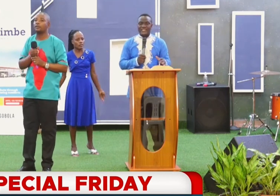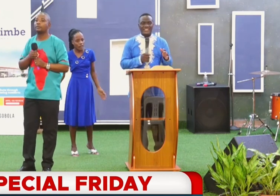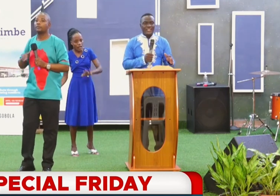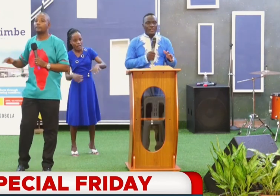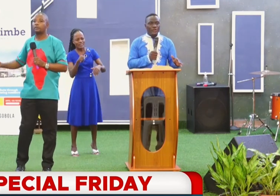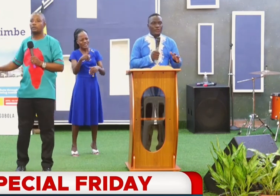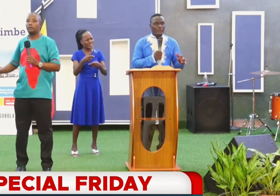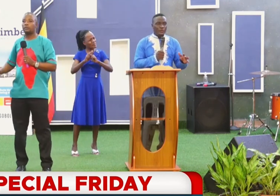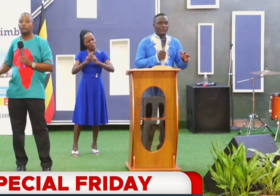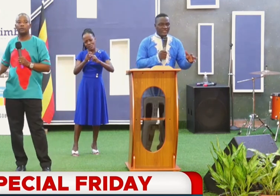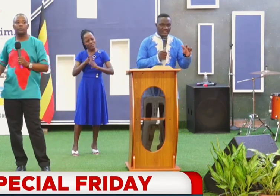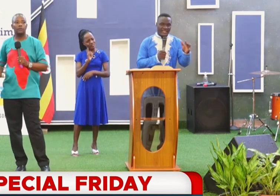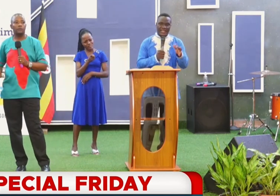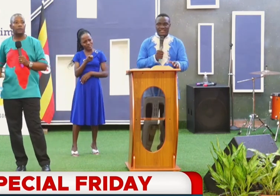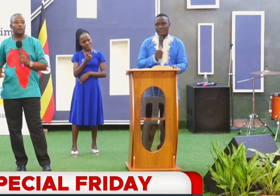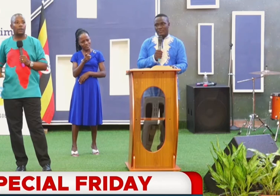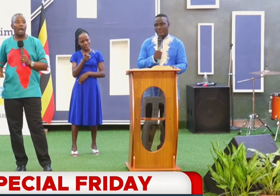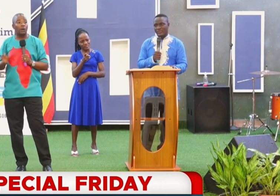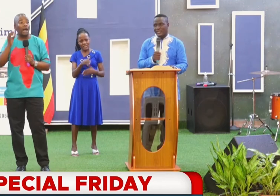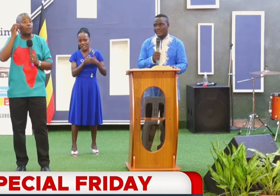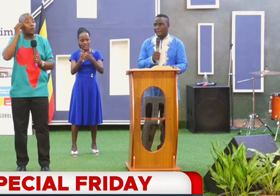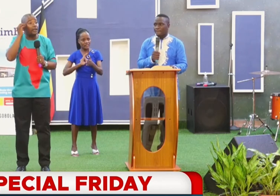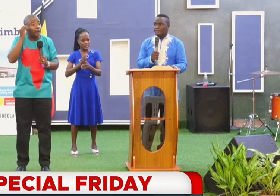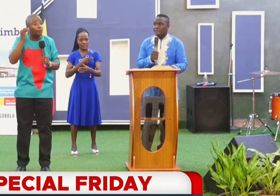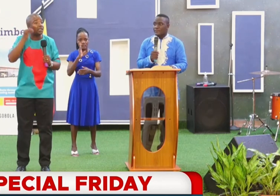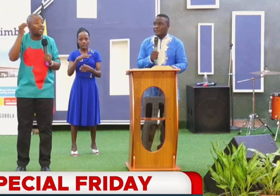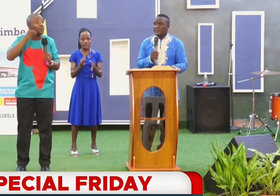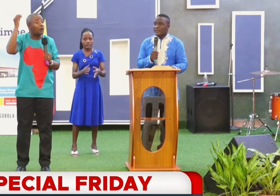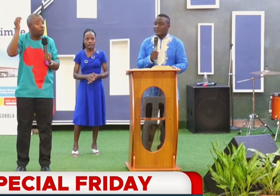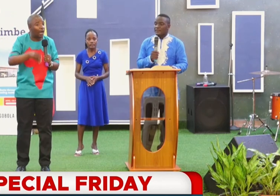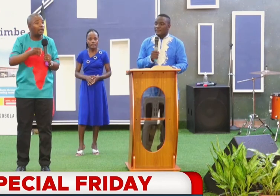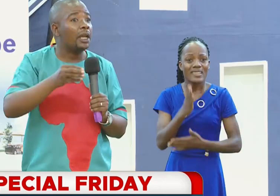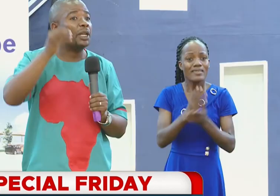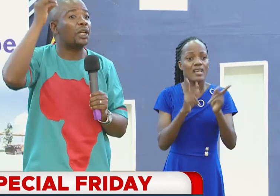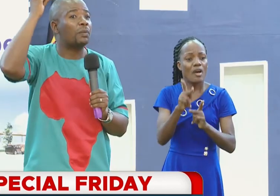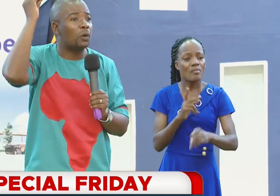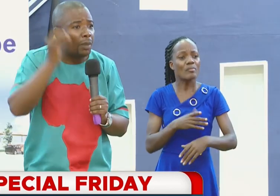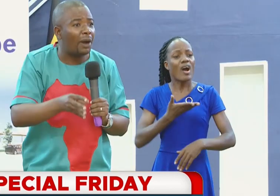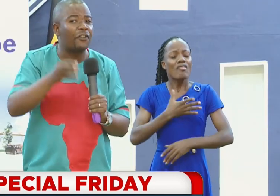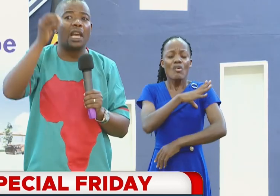loans. This thing, loan, is taking us somewhere,